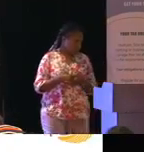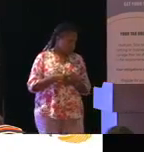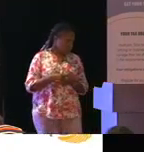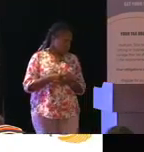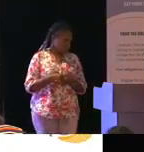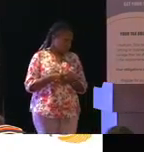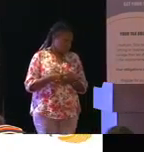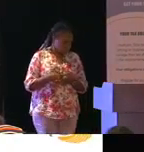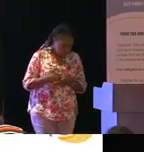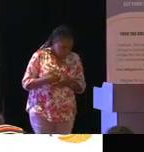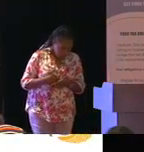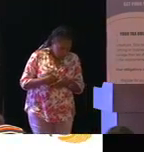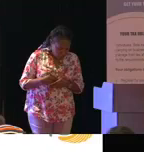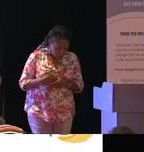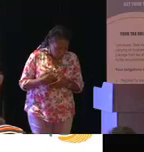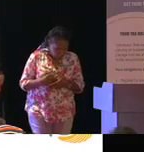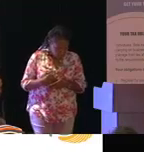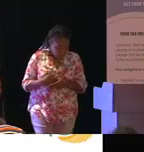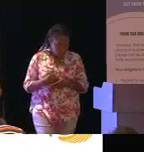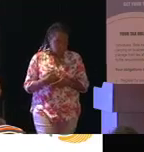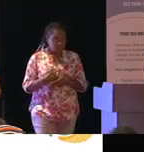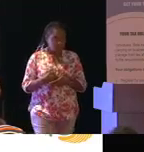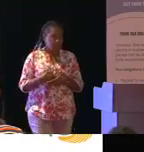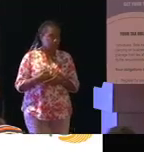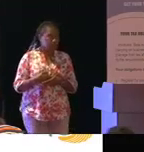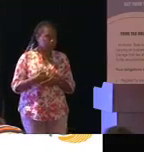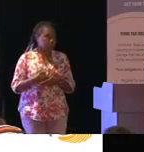bank statements. So you will